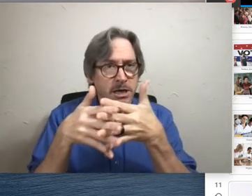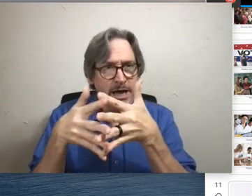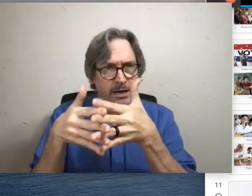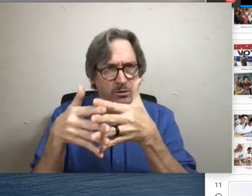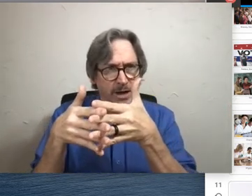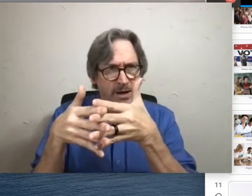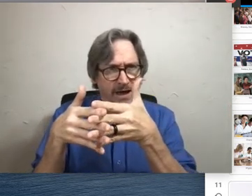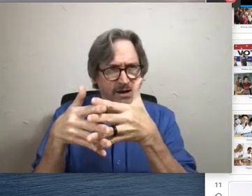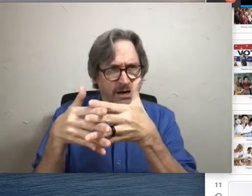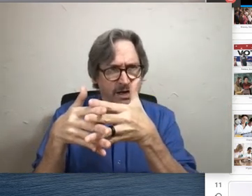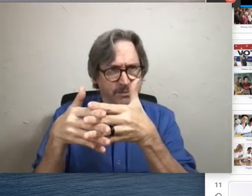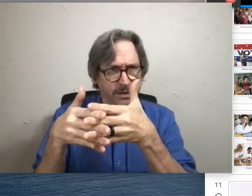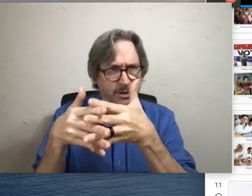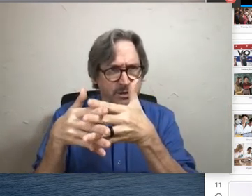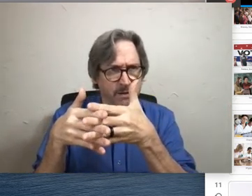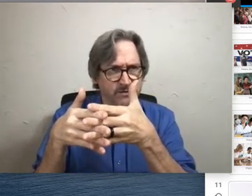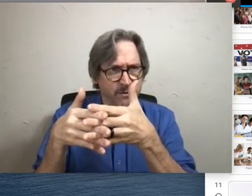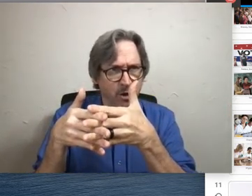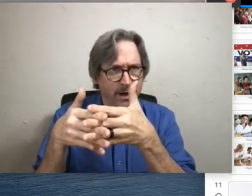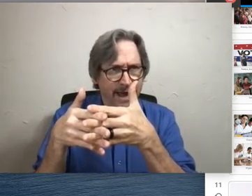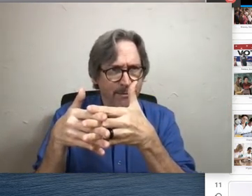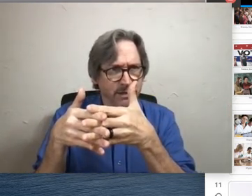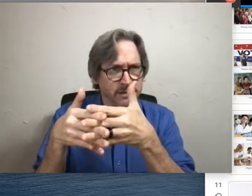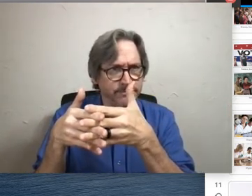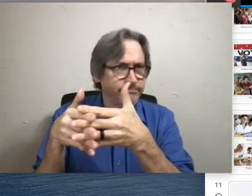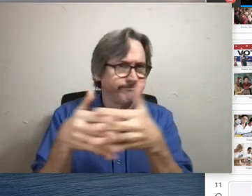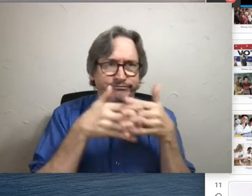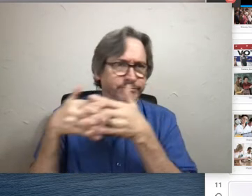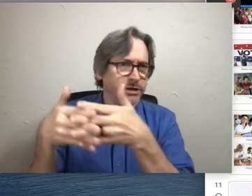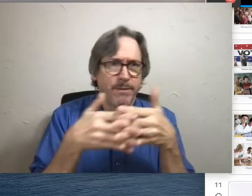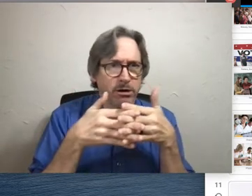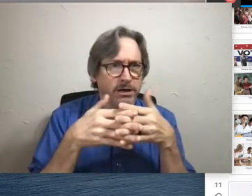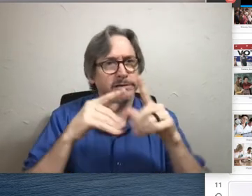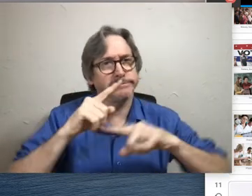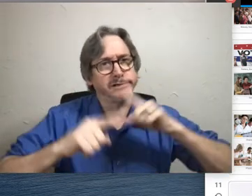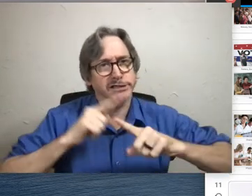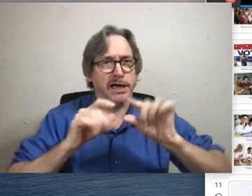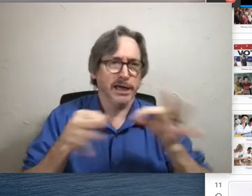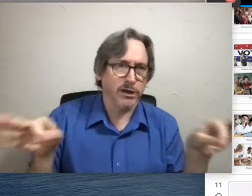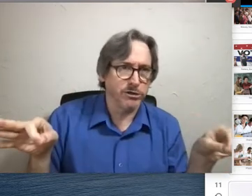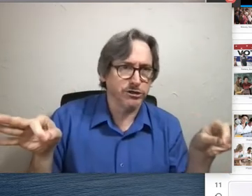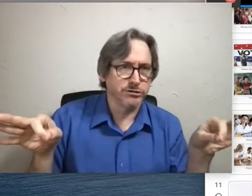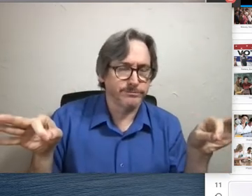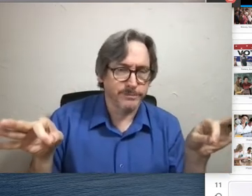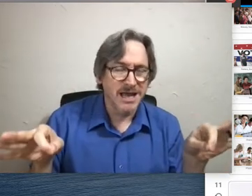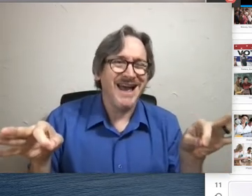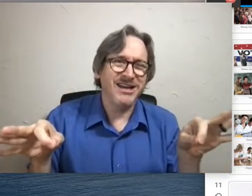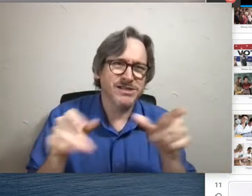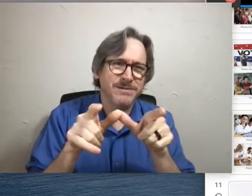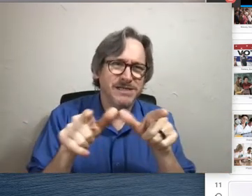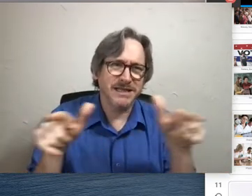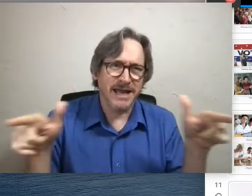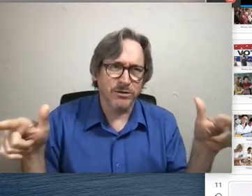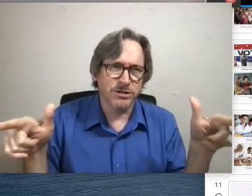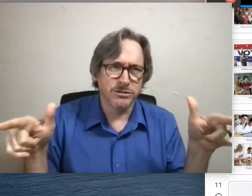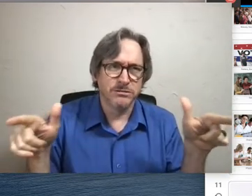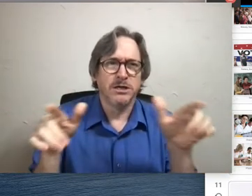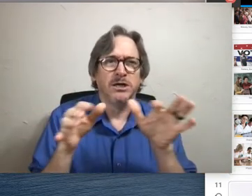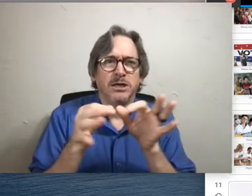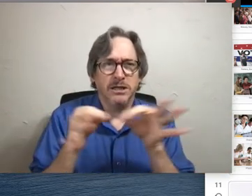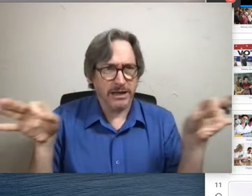American, and the way I've had it explained to me, it comes from log cabins. American Sign Language. And you'll sometimes see